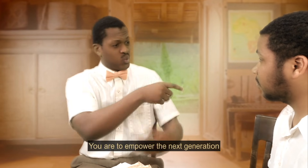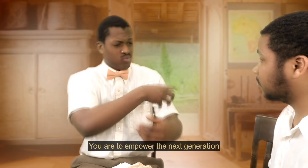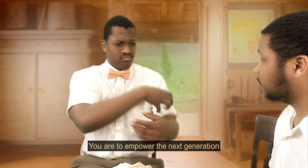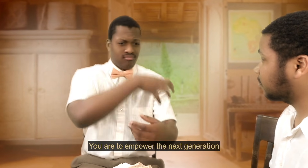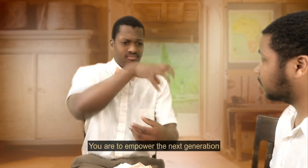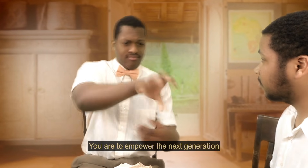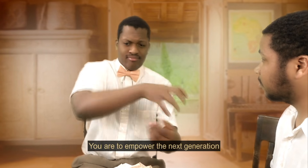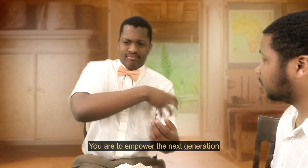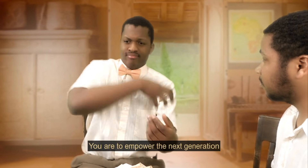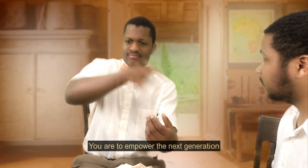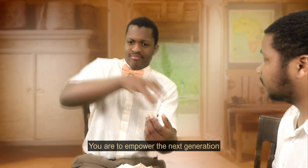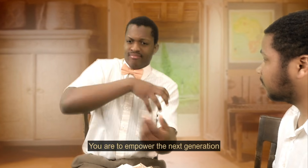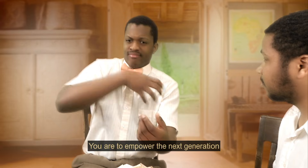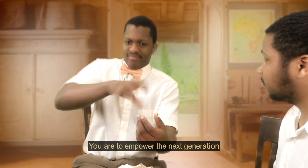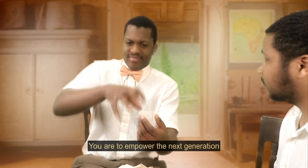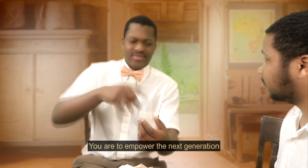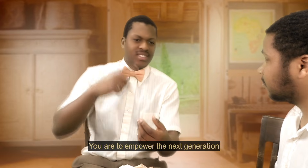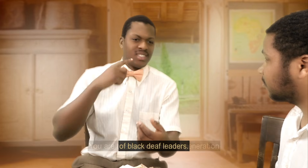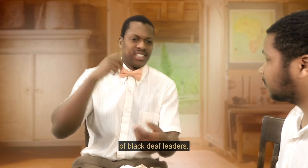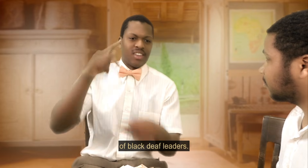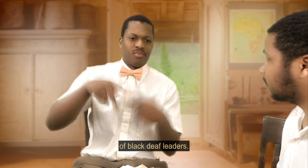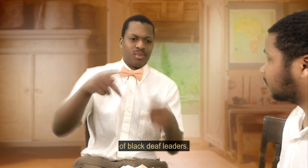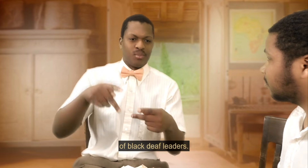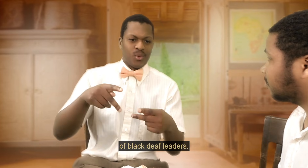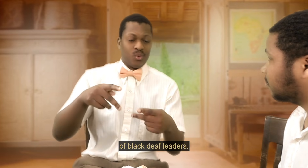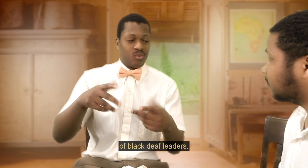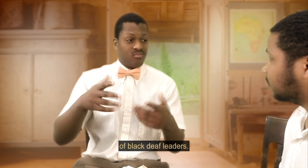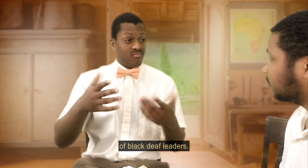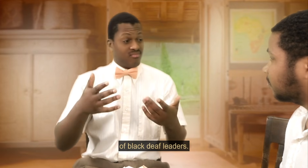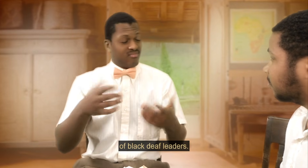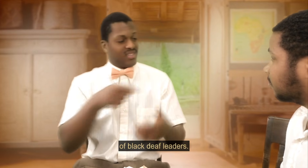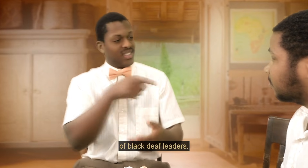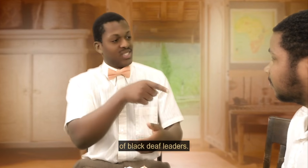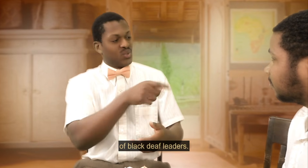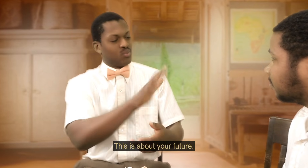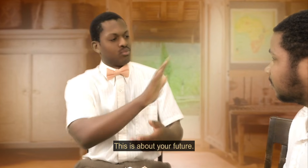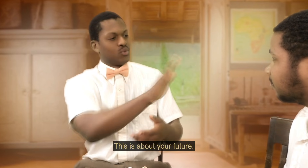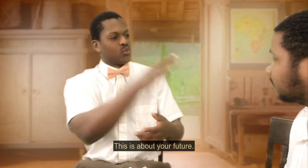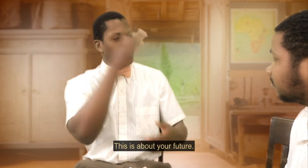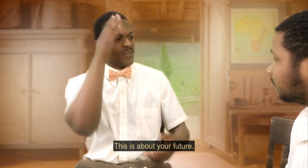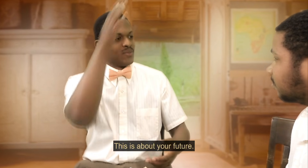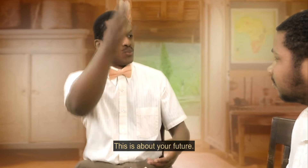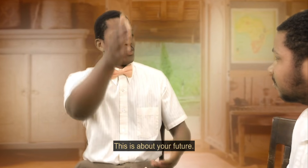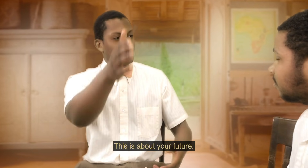You are to empower the next generation of Black deaf leaders. This is about your future.